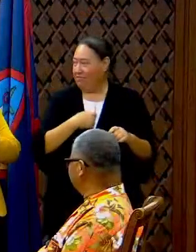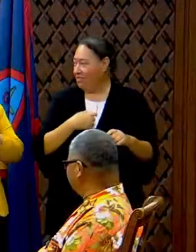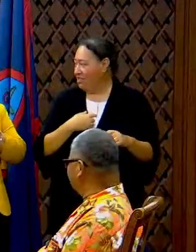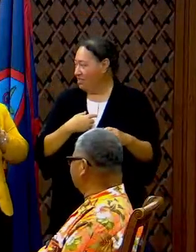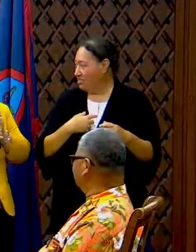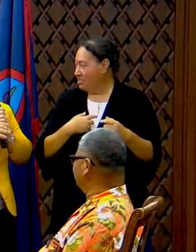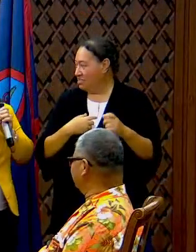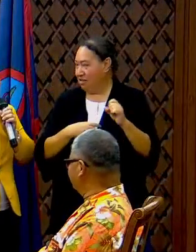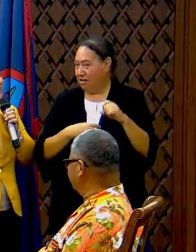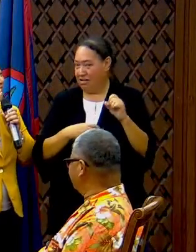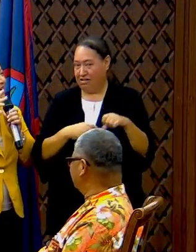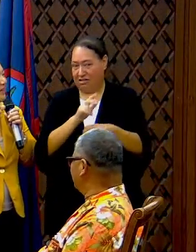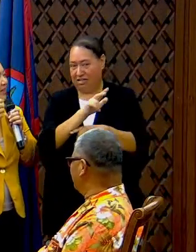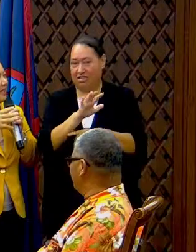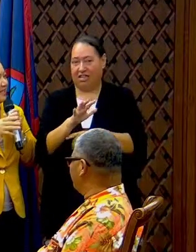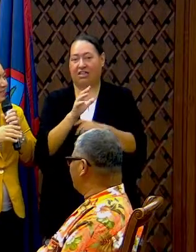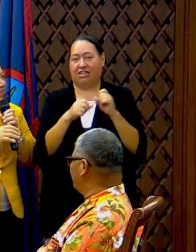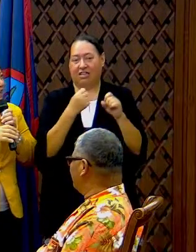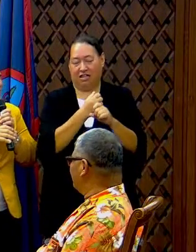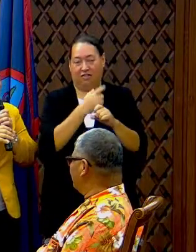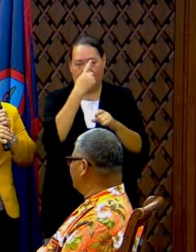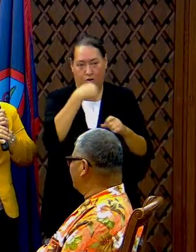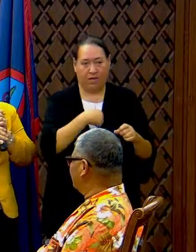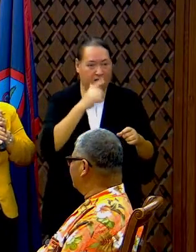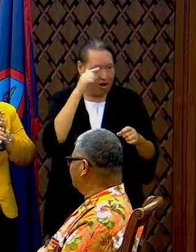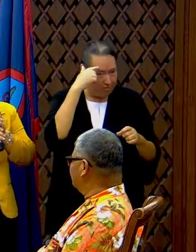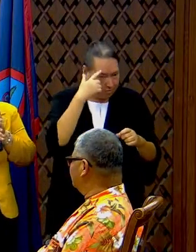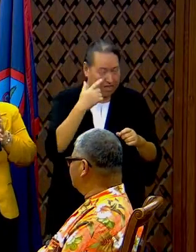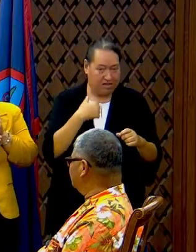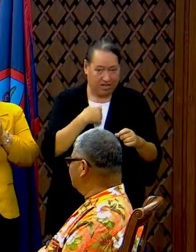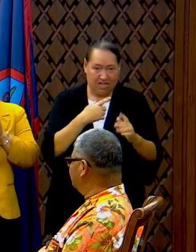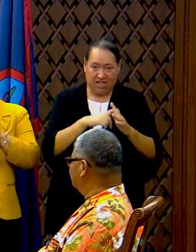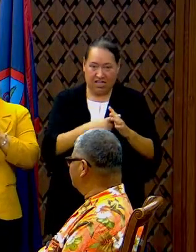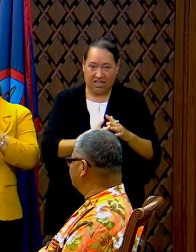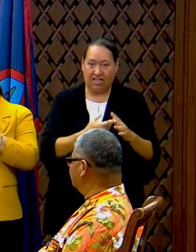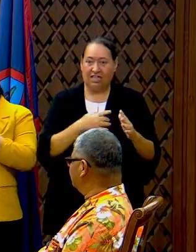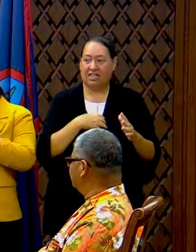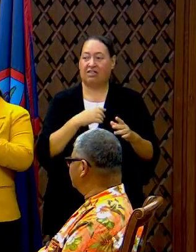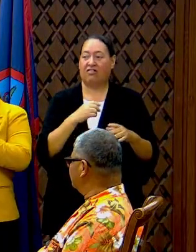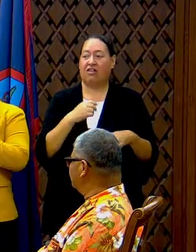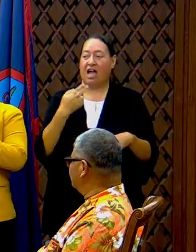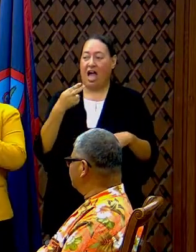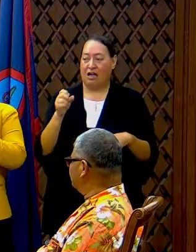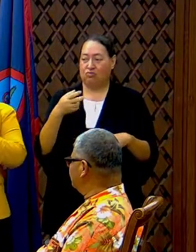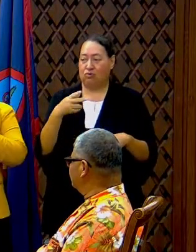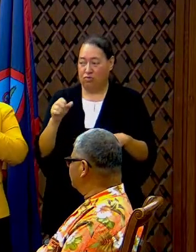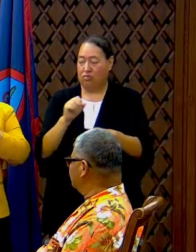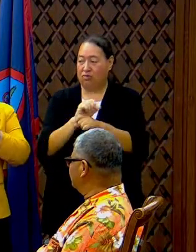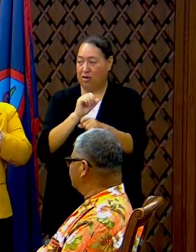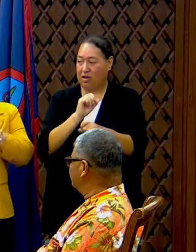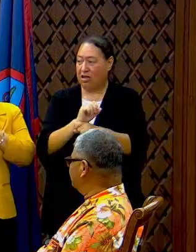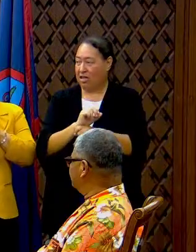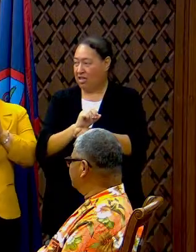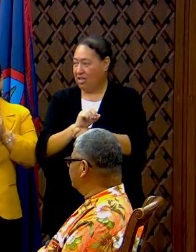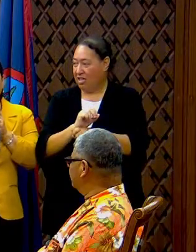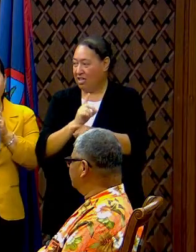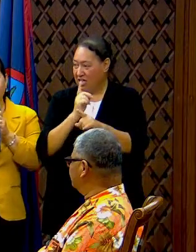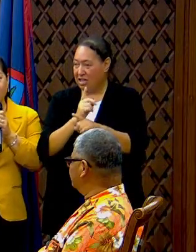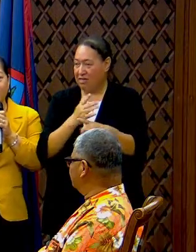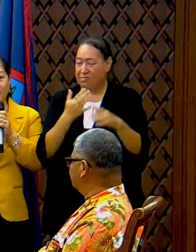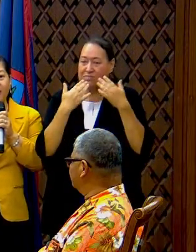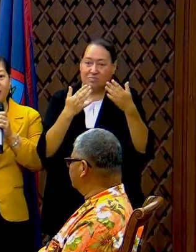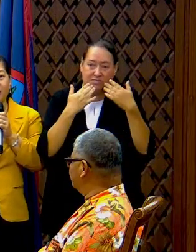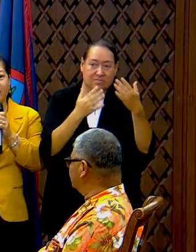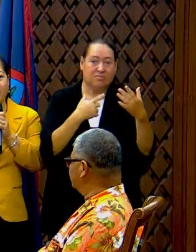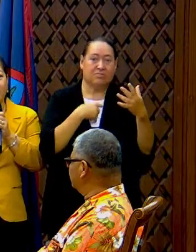me. Yes, 35 years in the government, and she started working in high school. And so, thank you guys